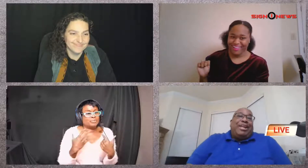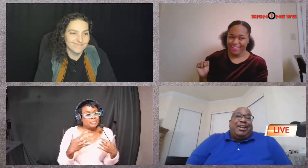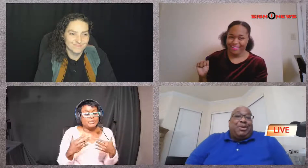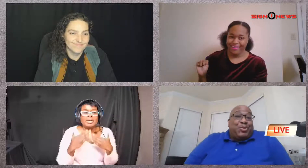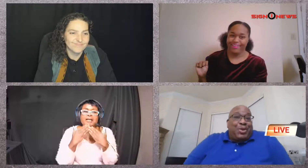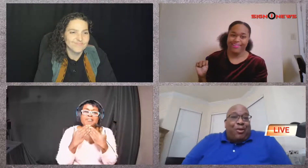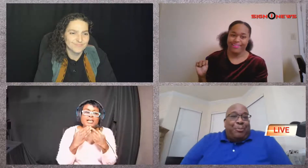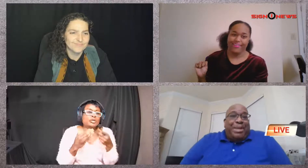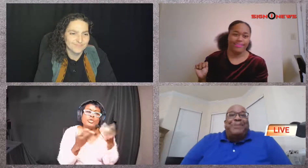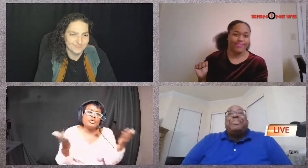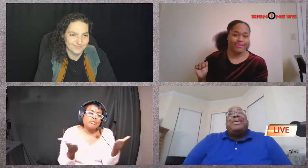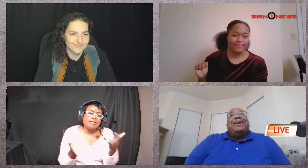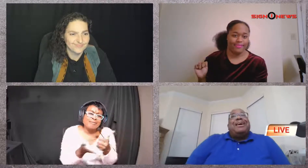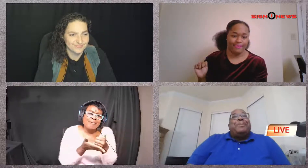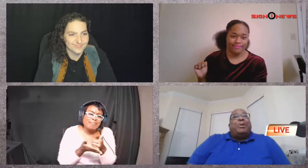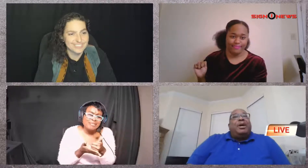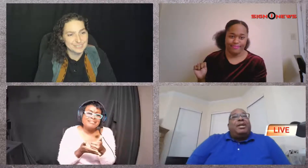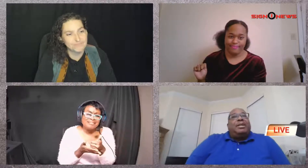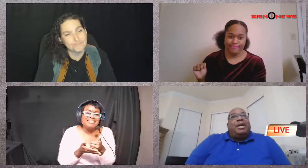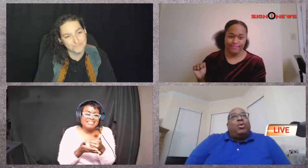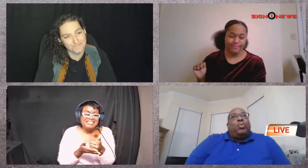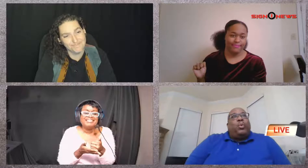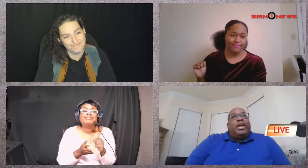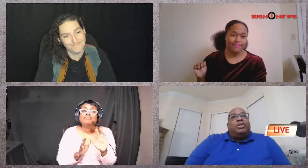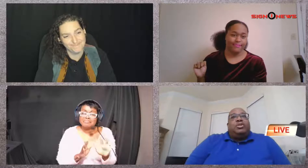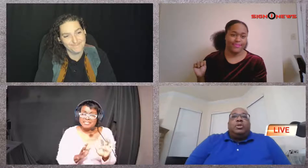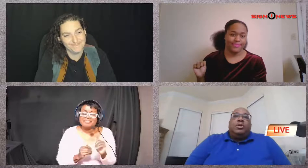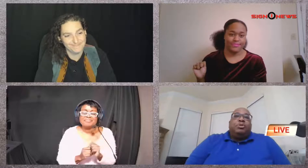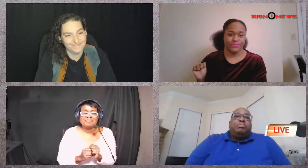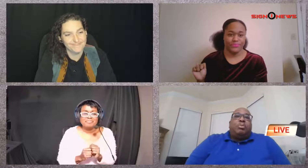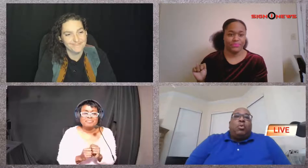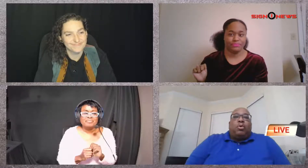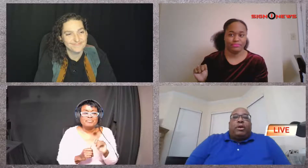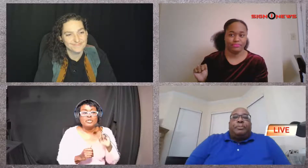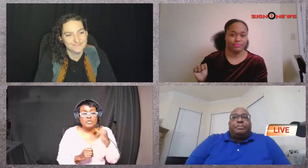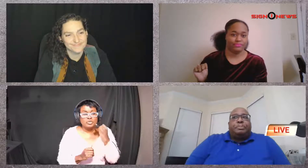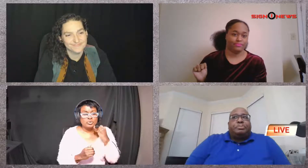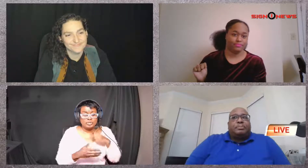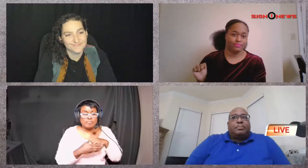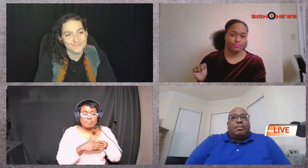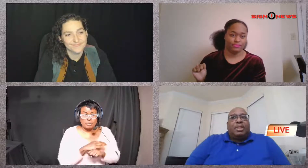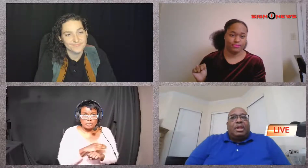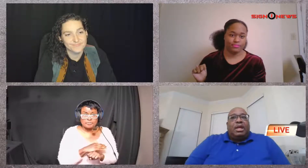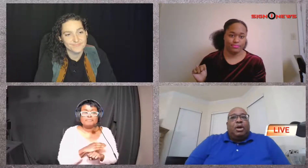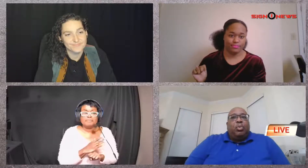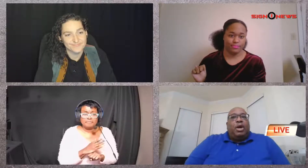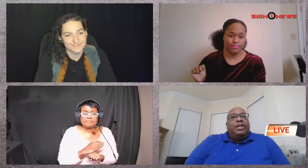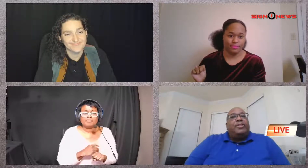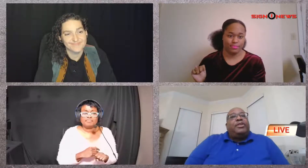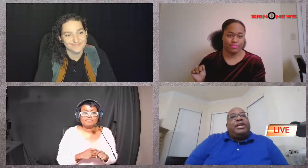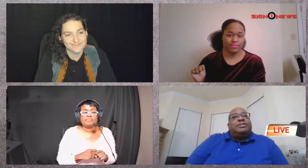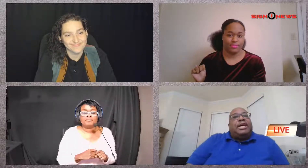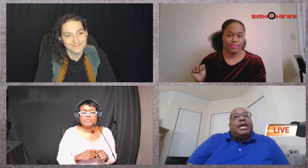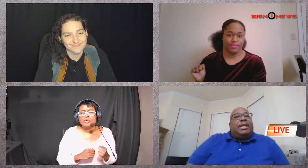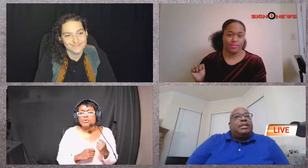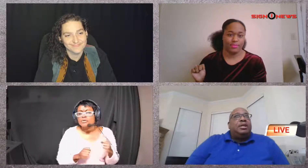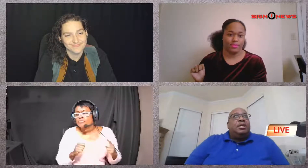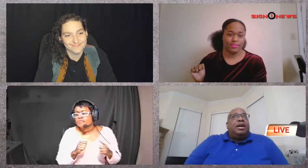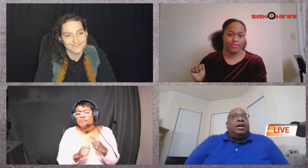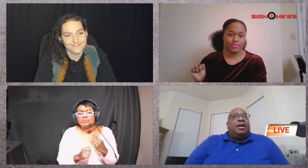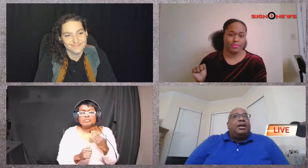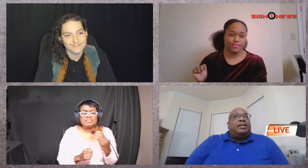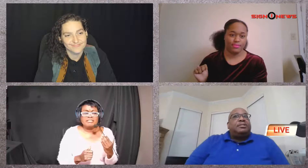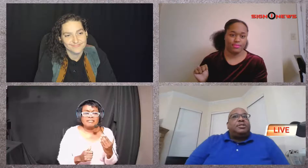you are here to help me. But when Julia was born, one of the things